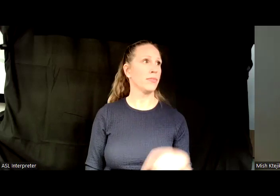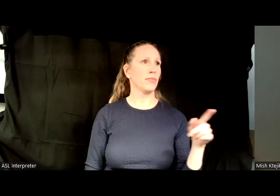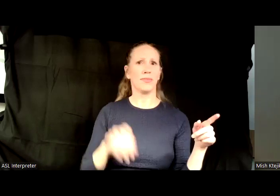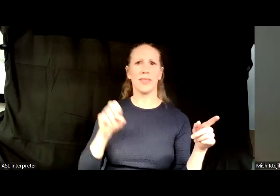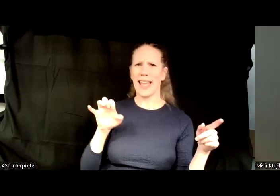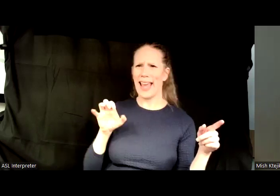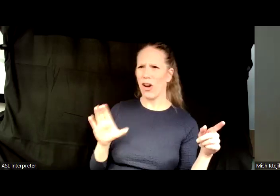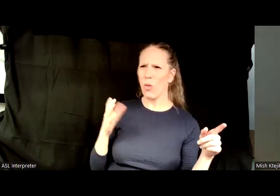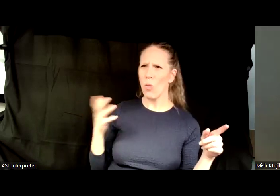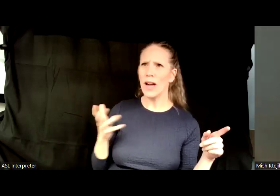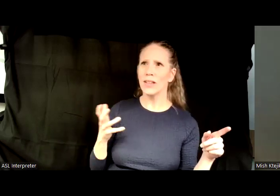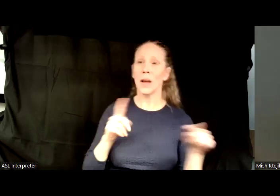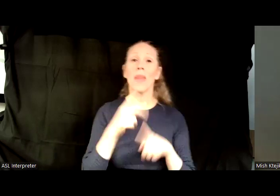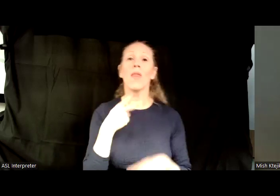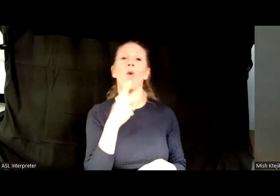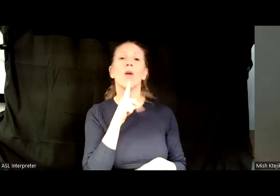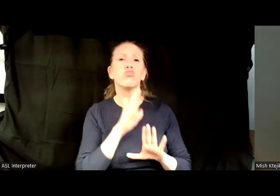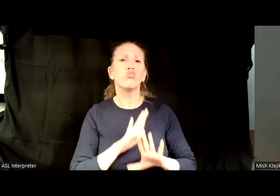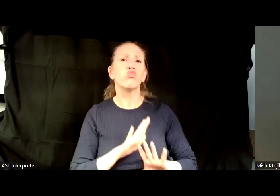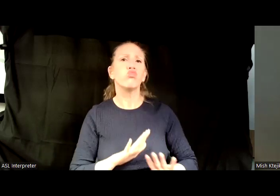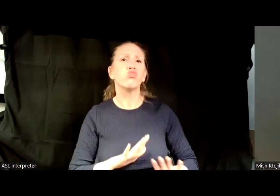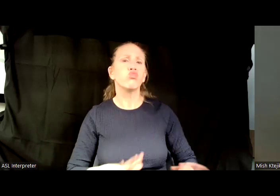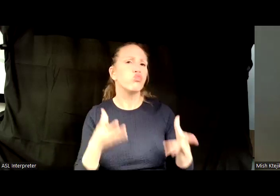But the voice is very quiet.